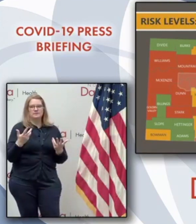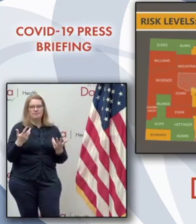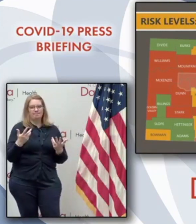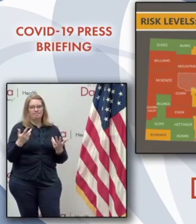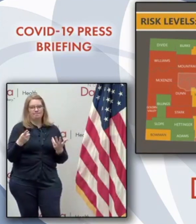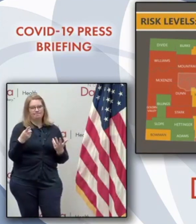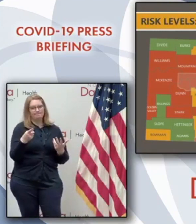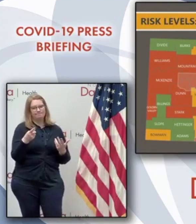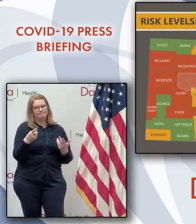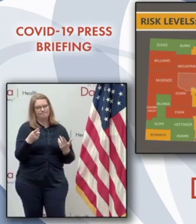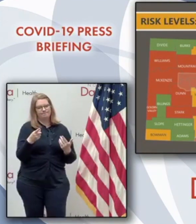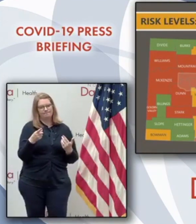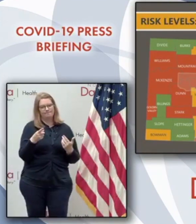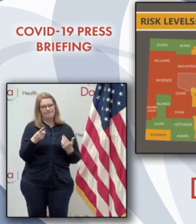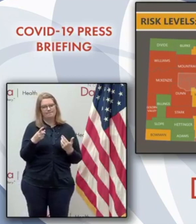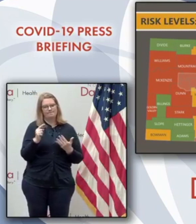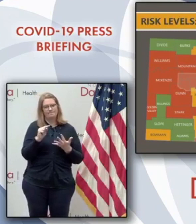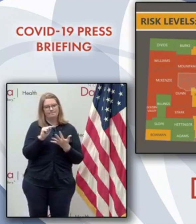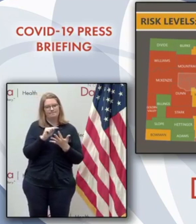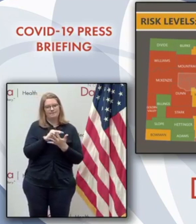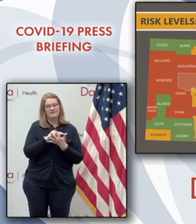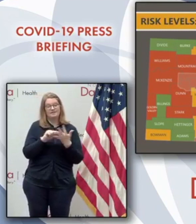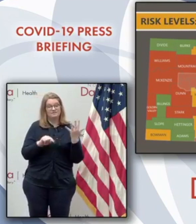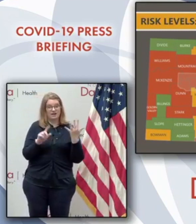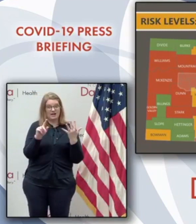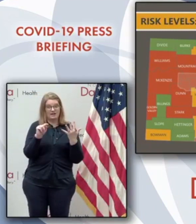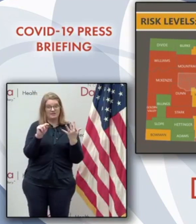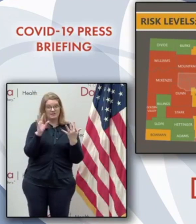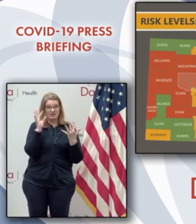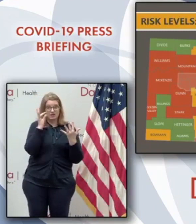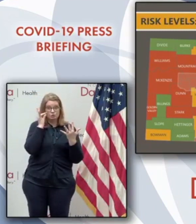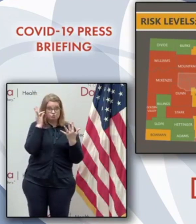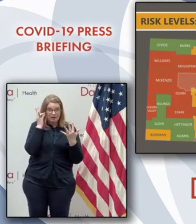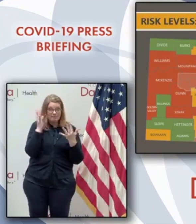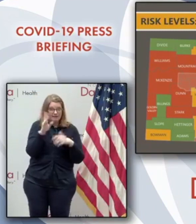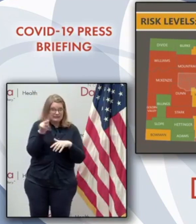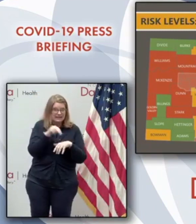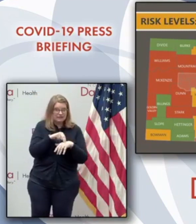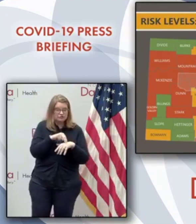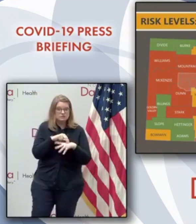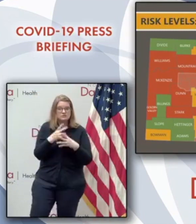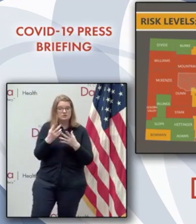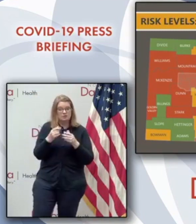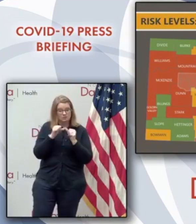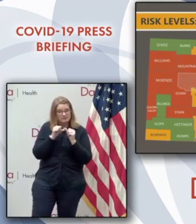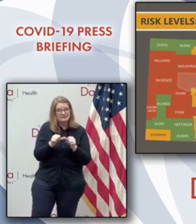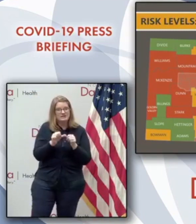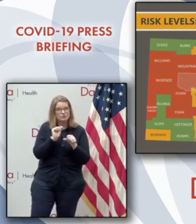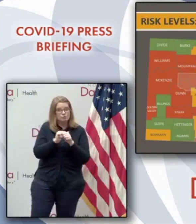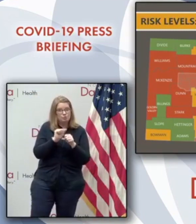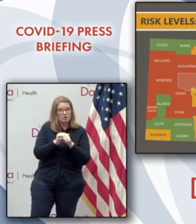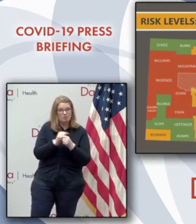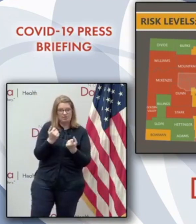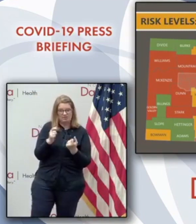the 5 tribal nations with which we share borders. We continue to work closely with our tribes